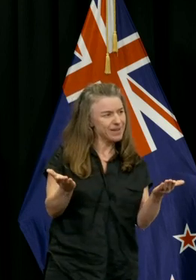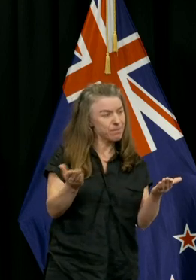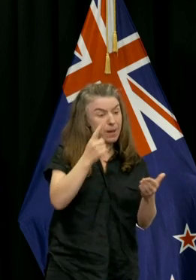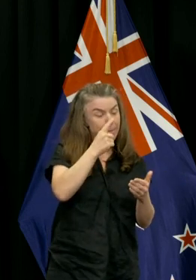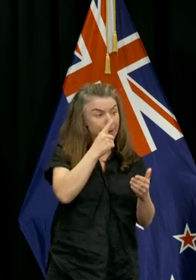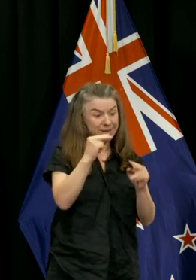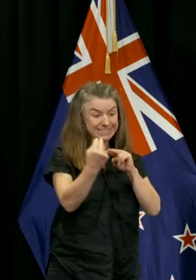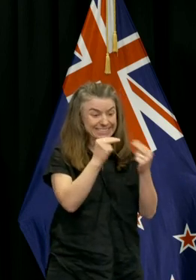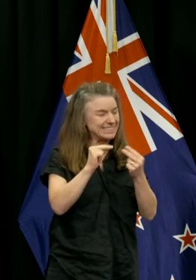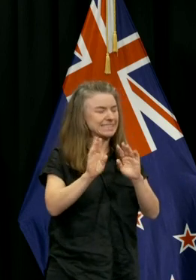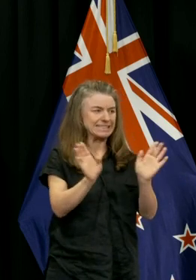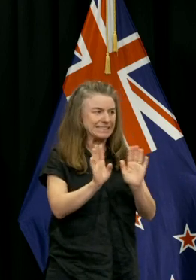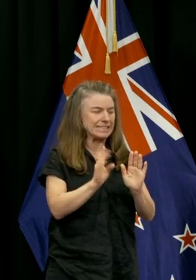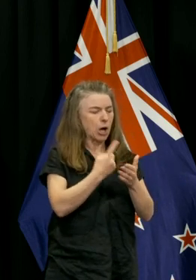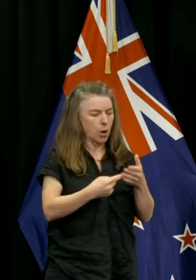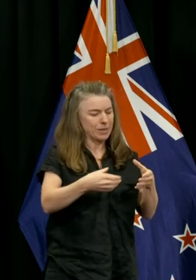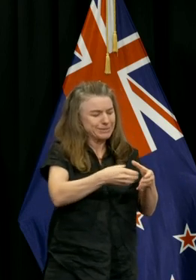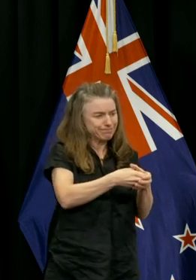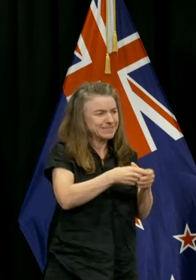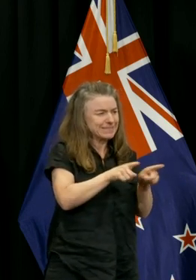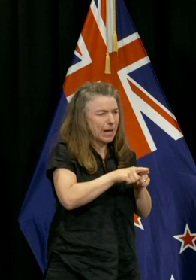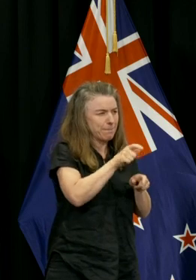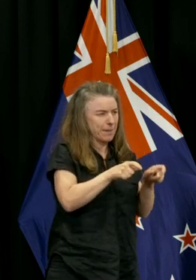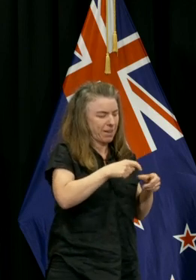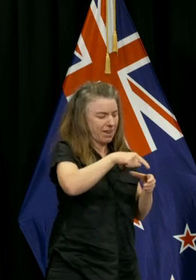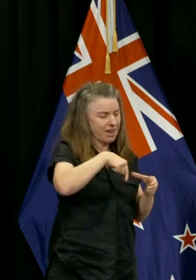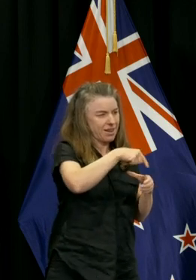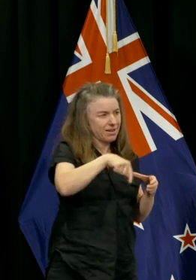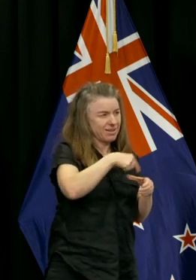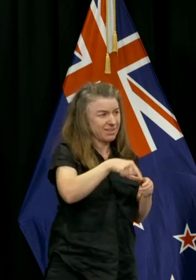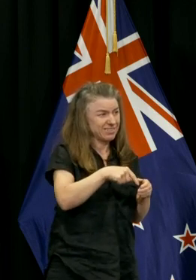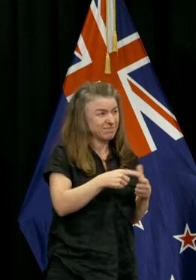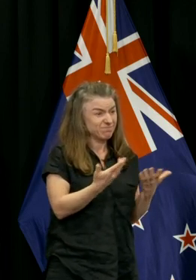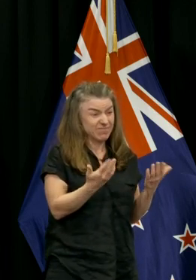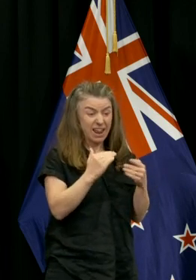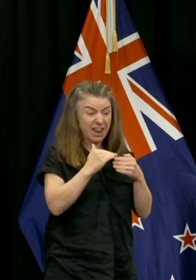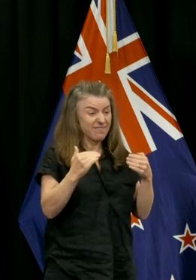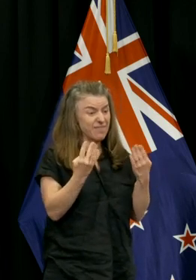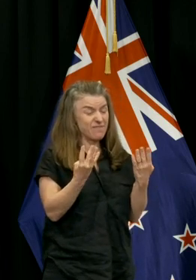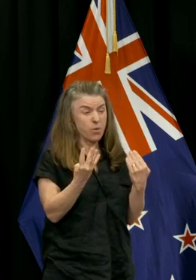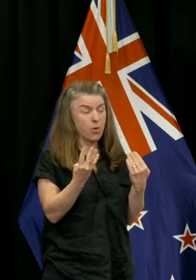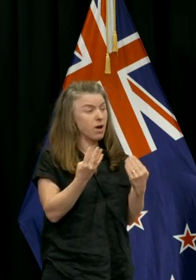people's contact with one another and keeping that to the bare minimum. Otherwise, this simply won't work.